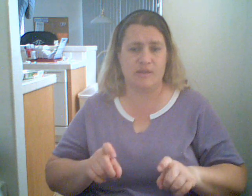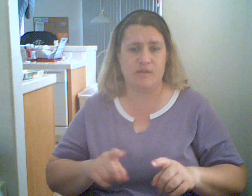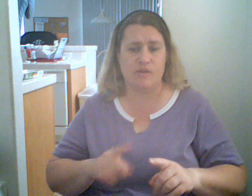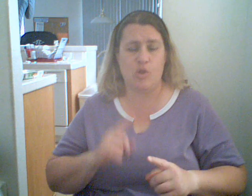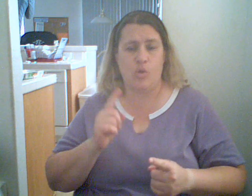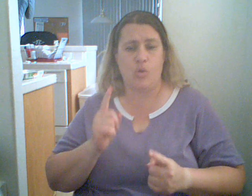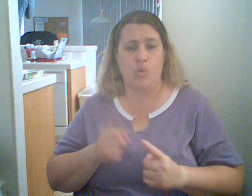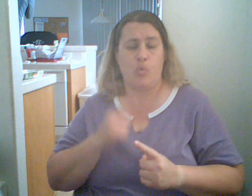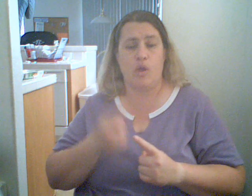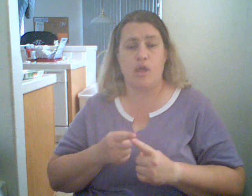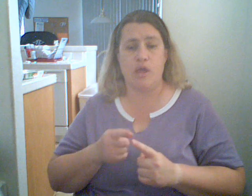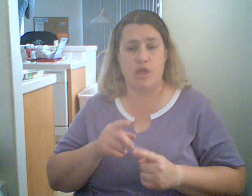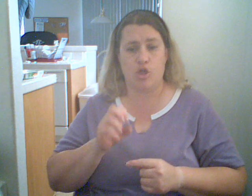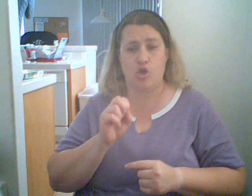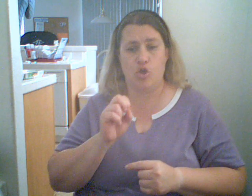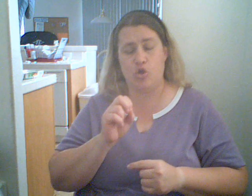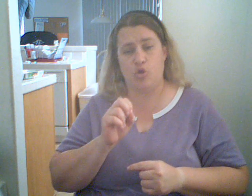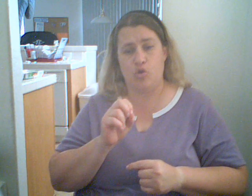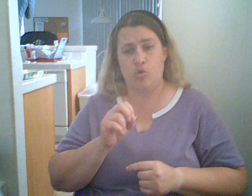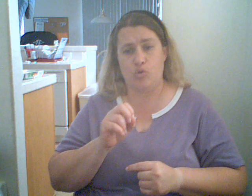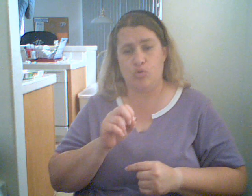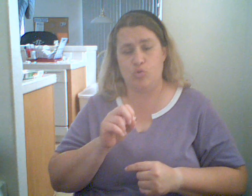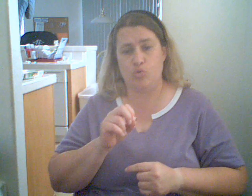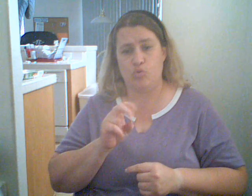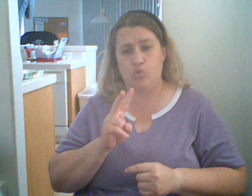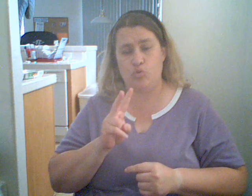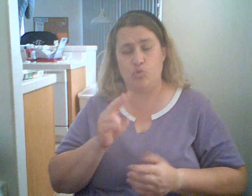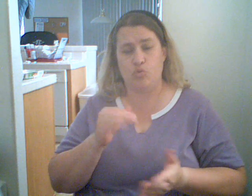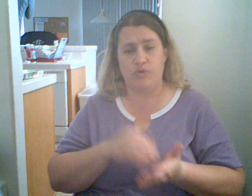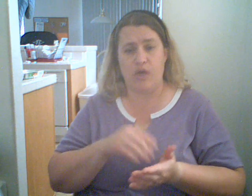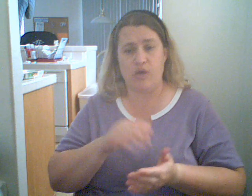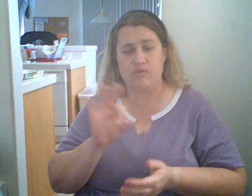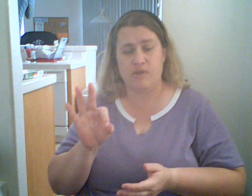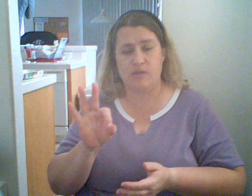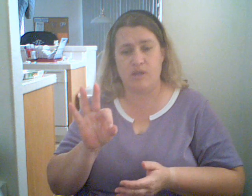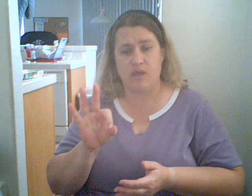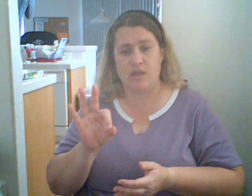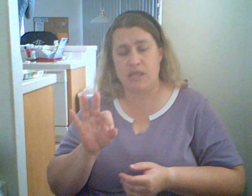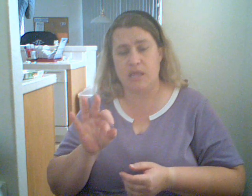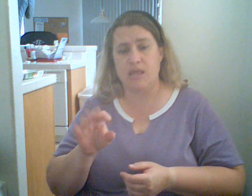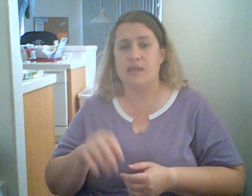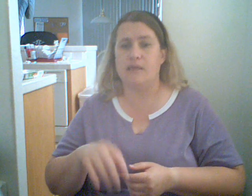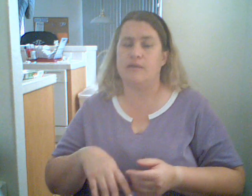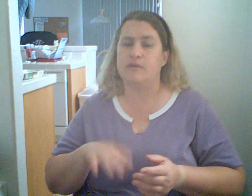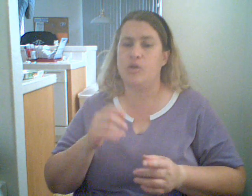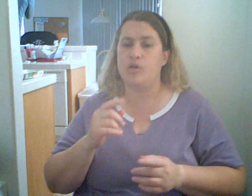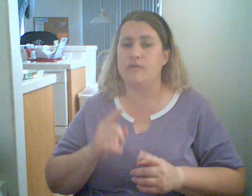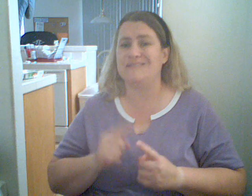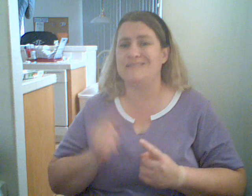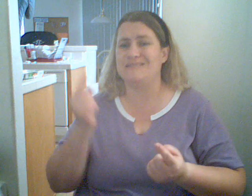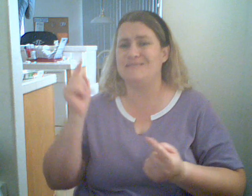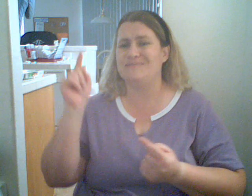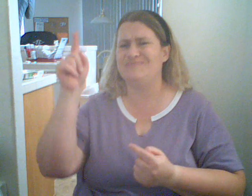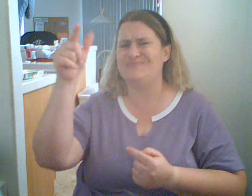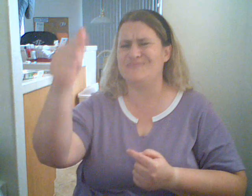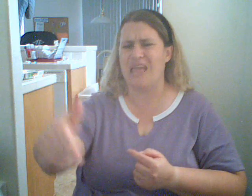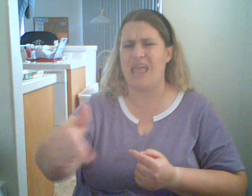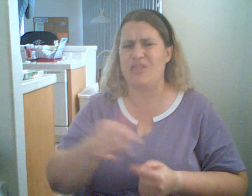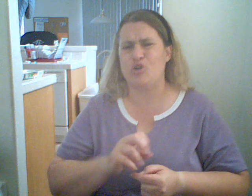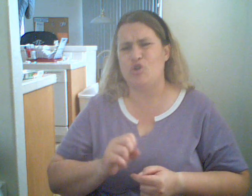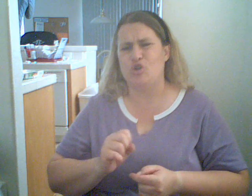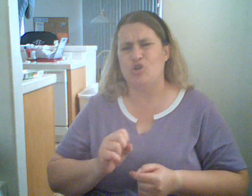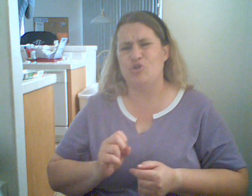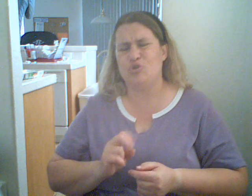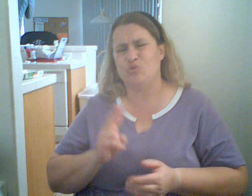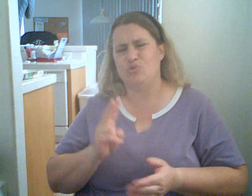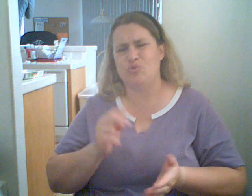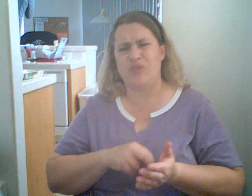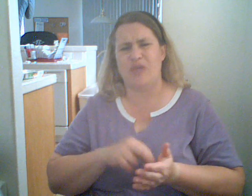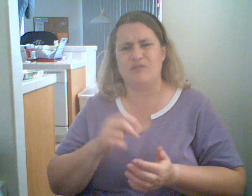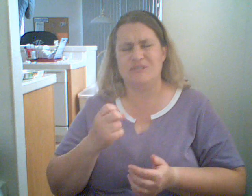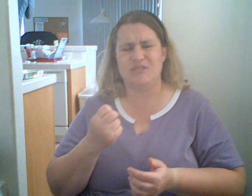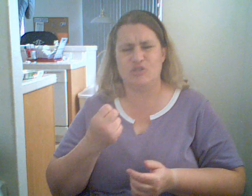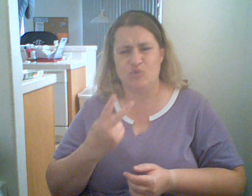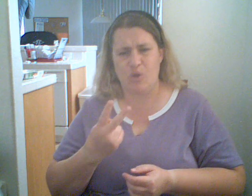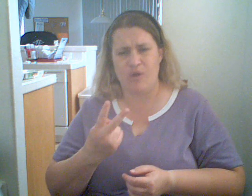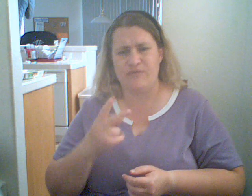In July of 2012, you must then have a bachelor's degree. So even though you take the written test and you don't need a